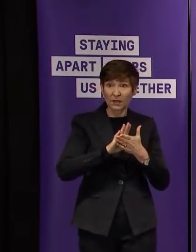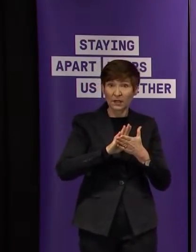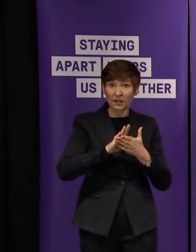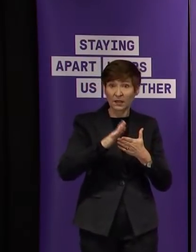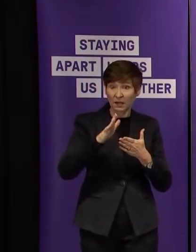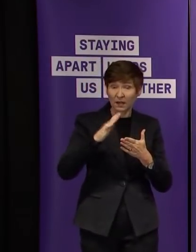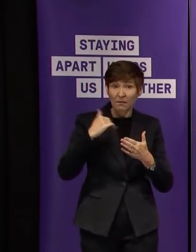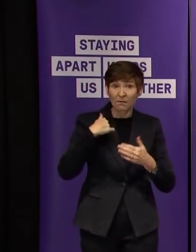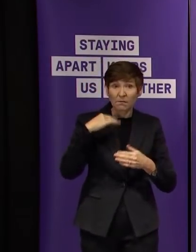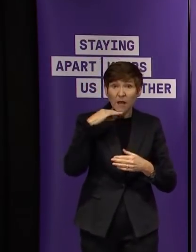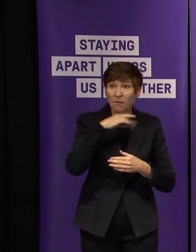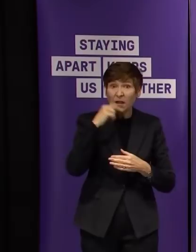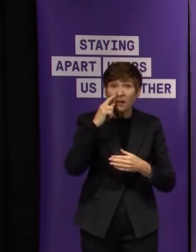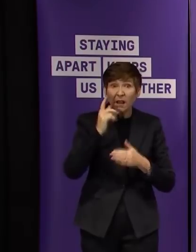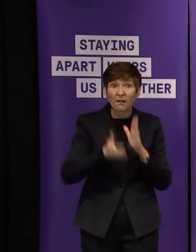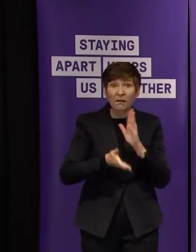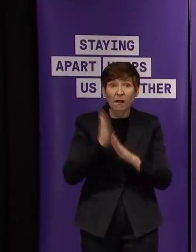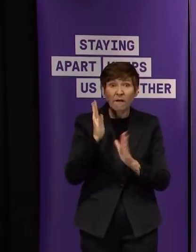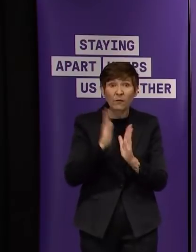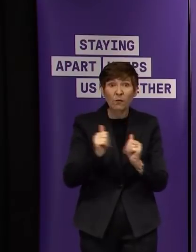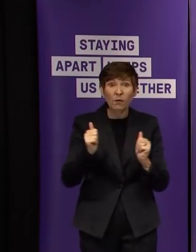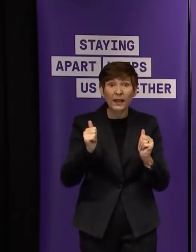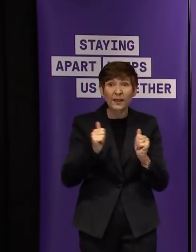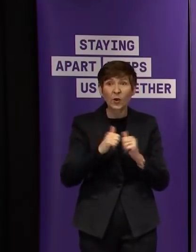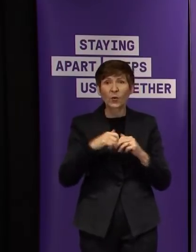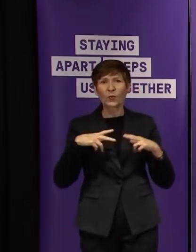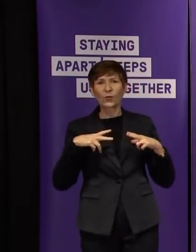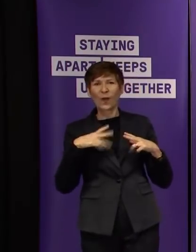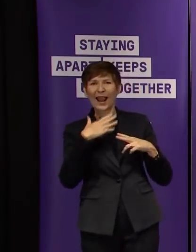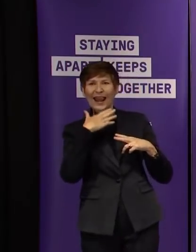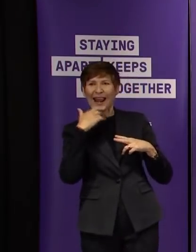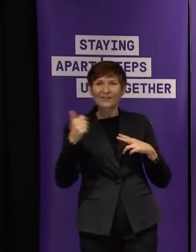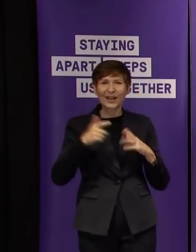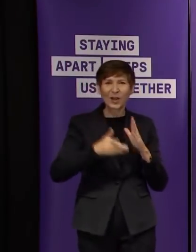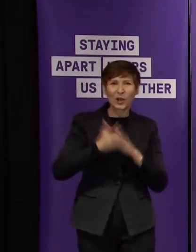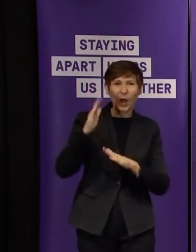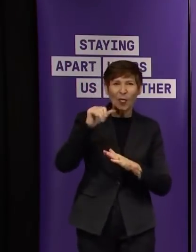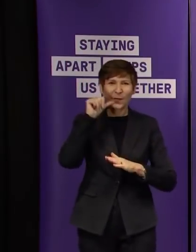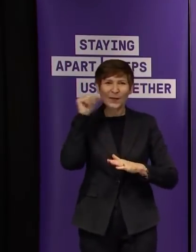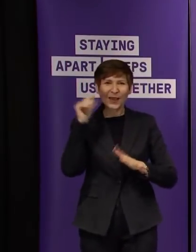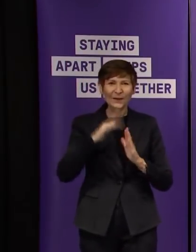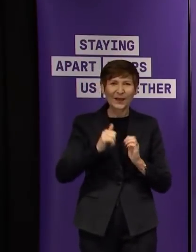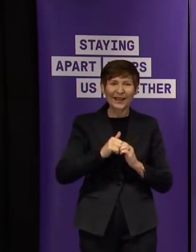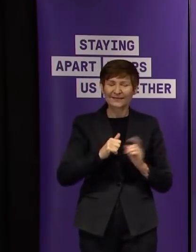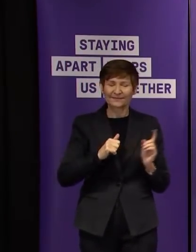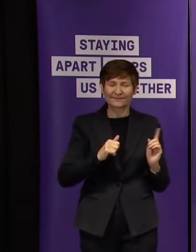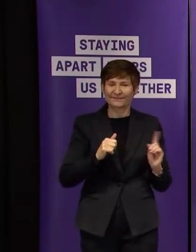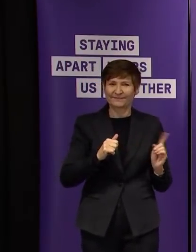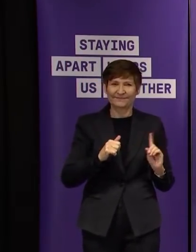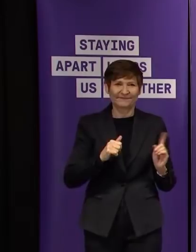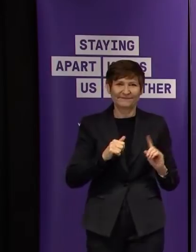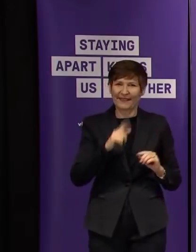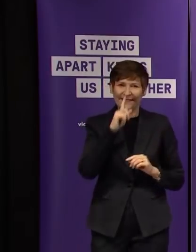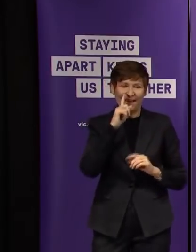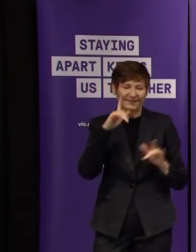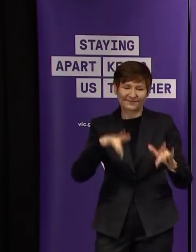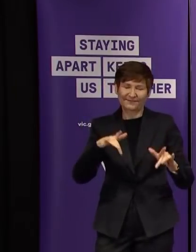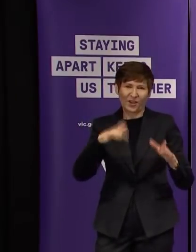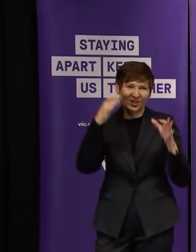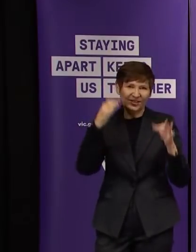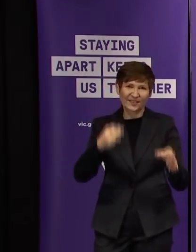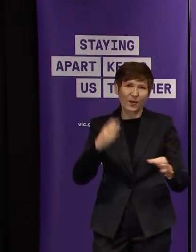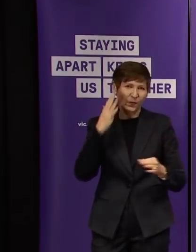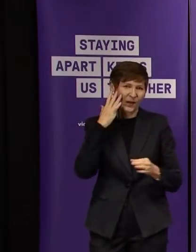in the country down the coast? Not that I'm aware of, no. A bit more clarification then around what the difference here. It says that